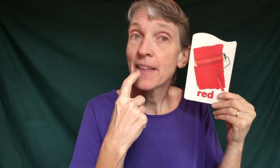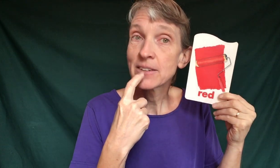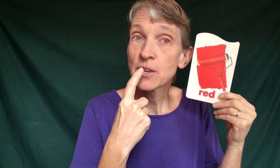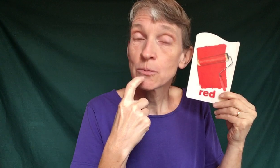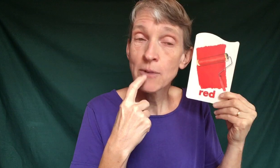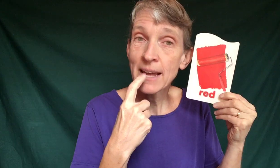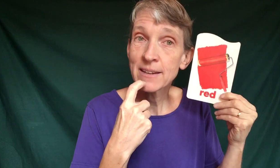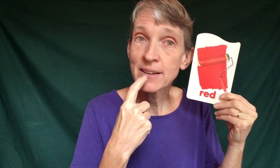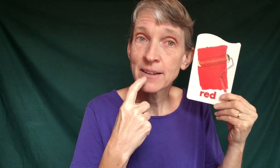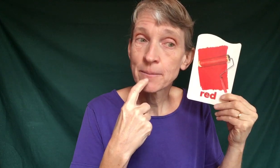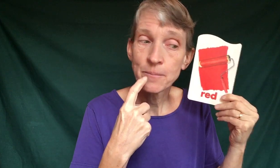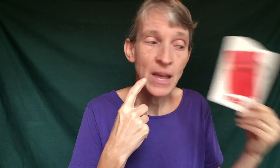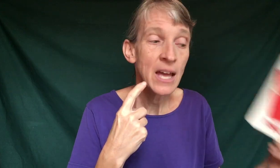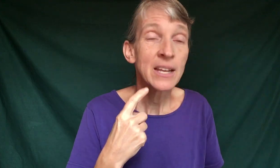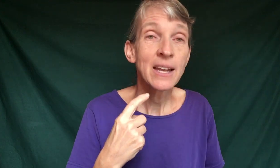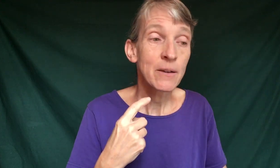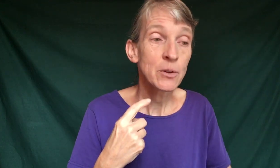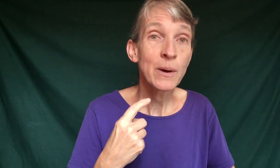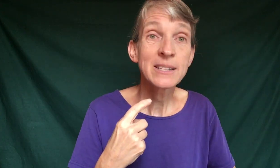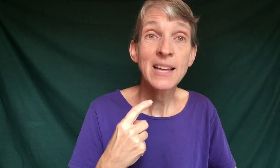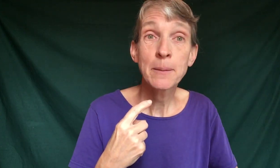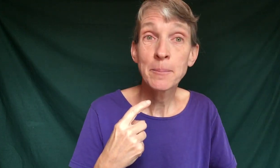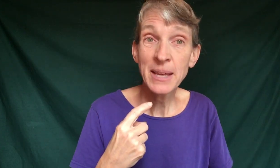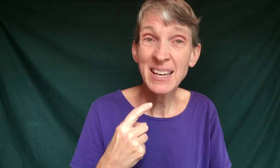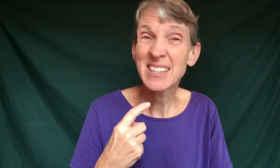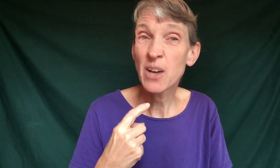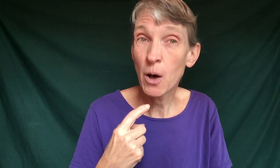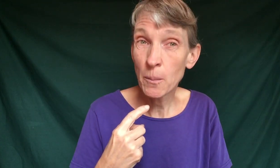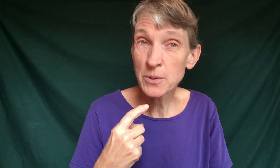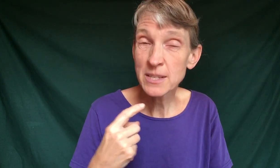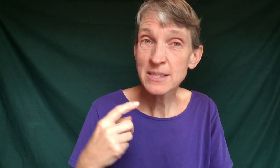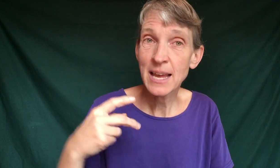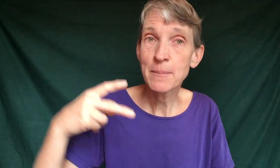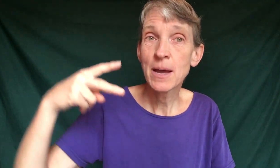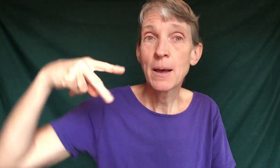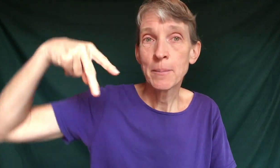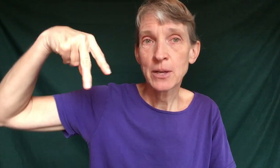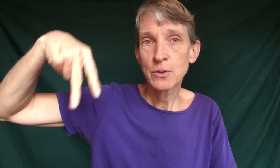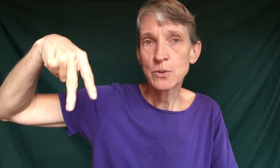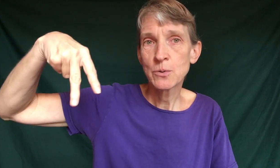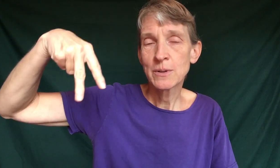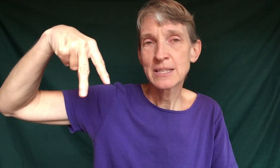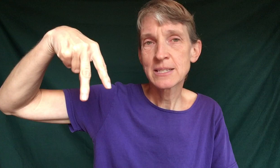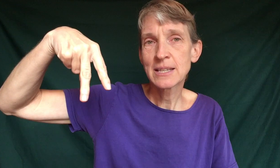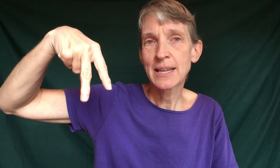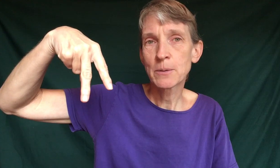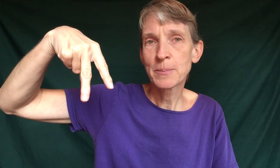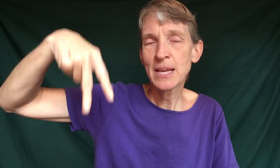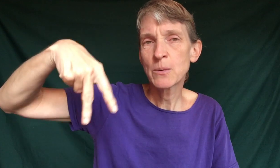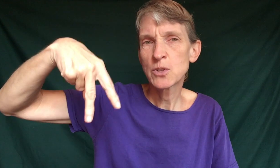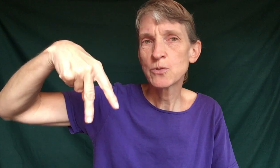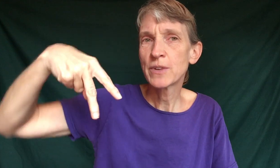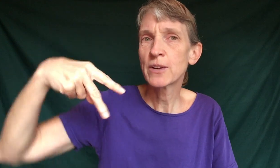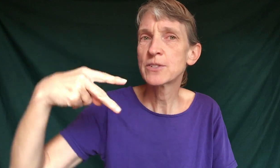That's red. Now if you want to sign pink, it's almost the same, but you do, this is the letter P with two fingers